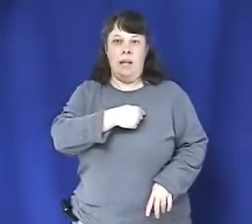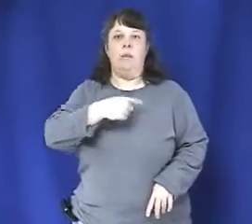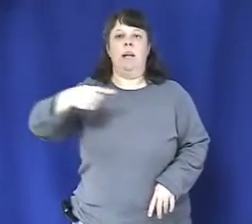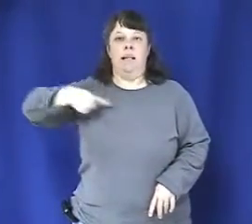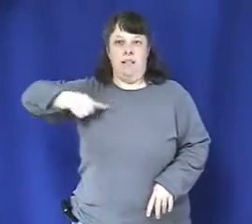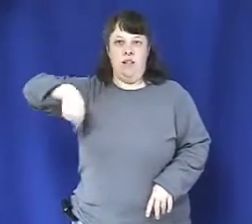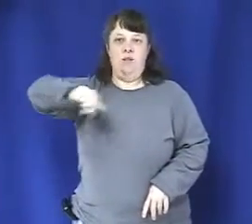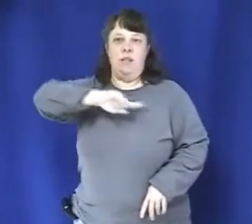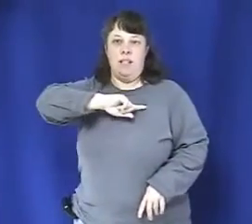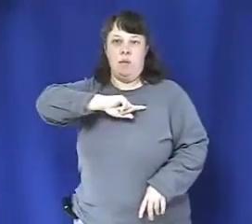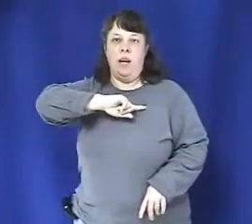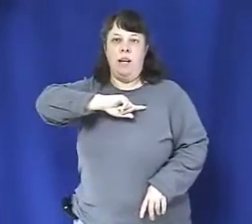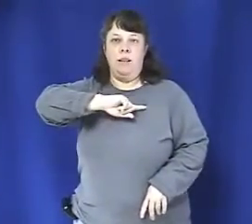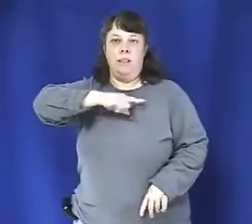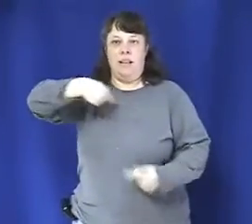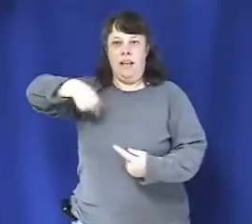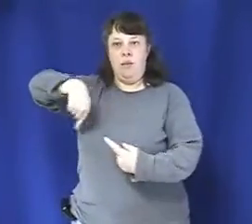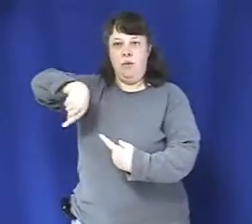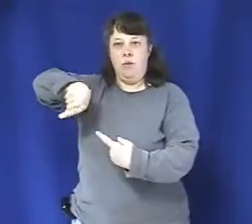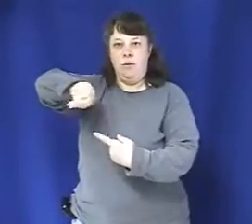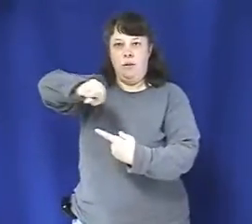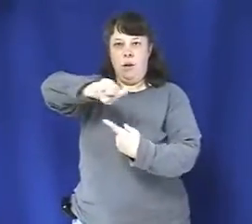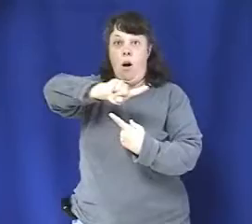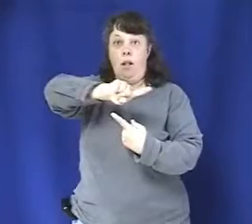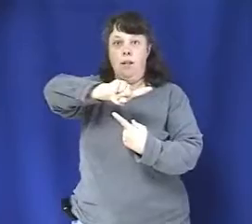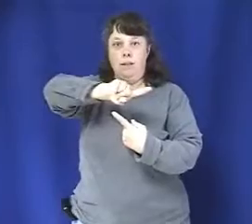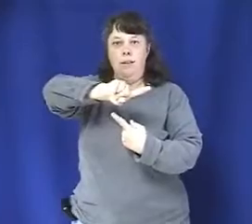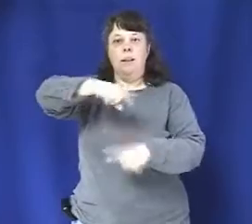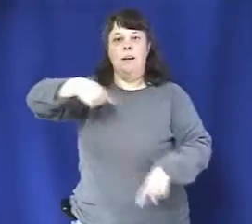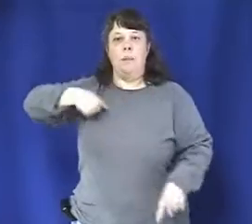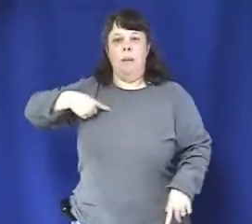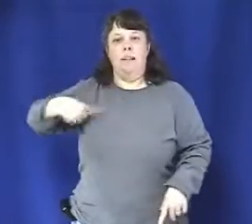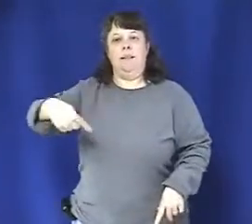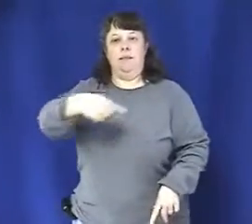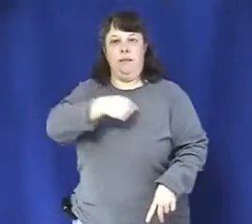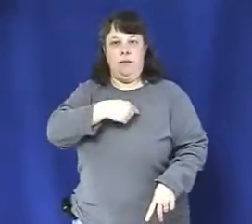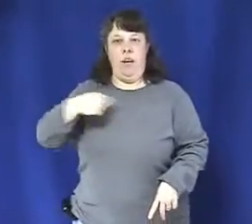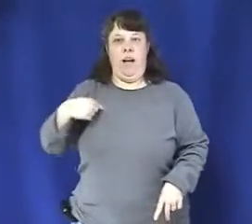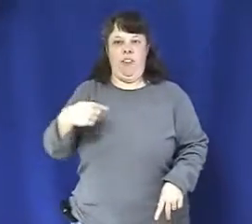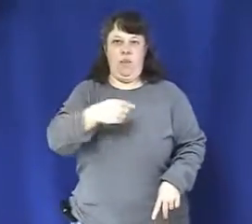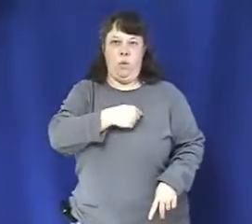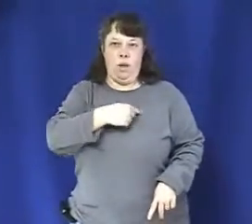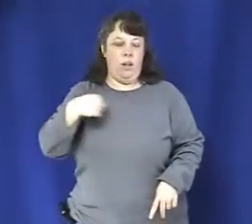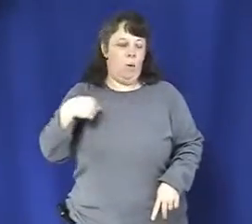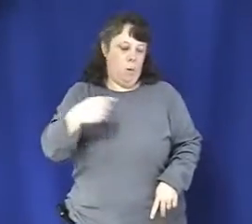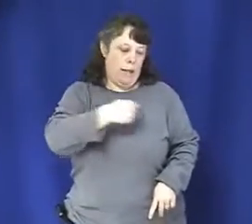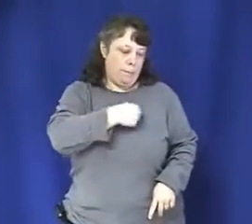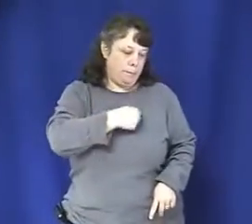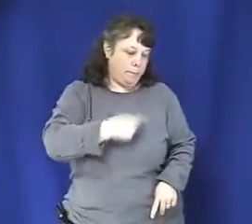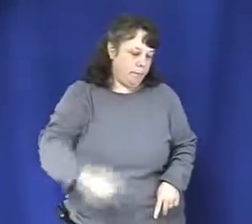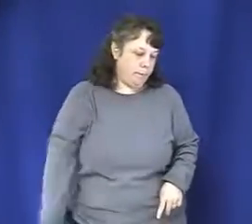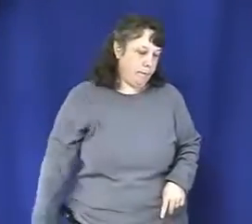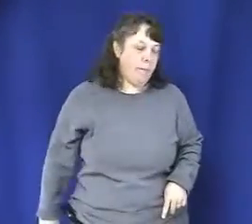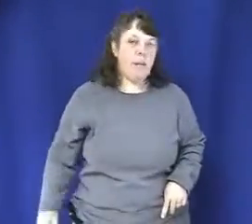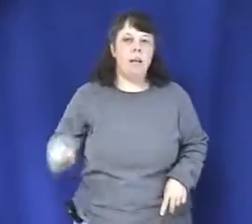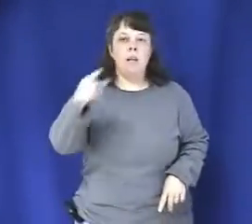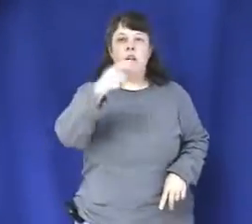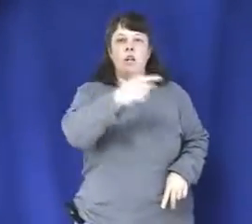Eventually, we'd like to see you do it this way, because that includes y'all, but for now, this will work. We.